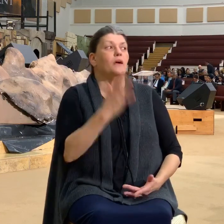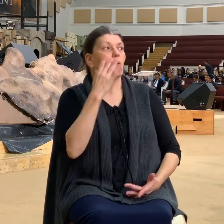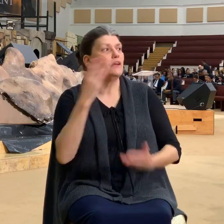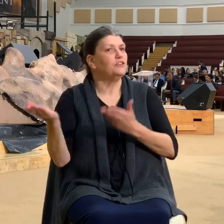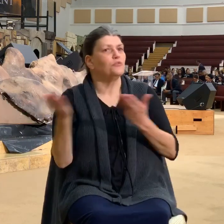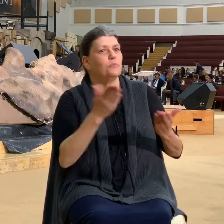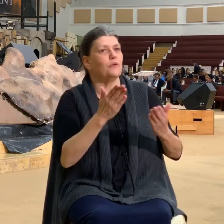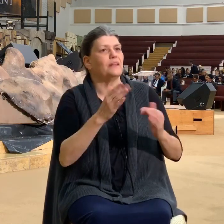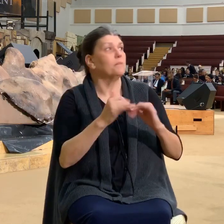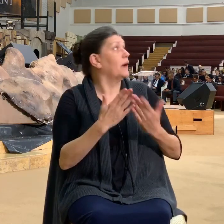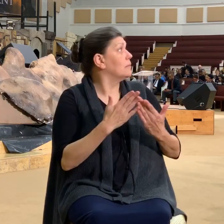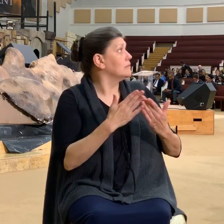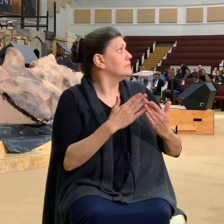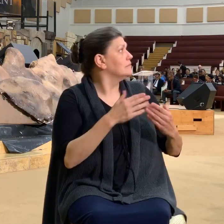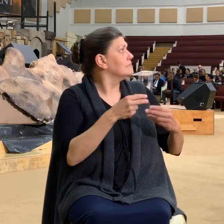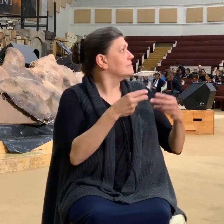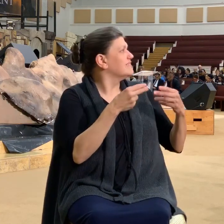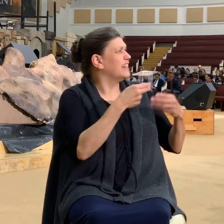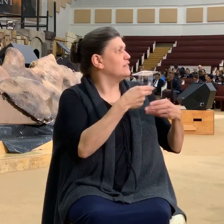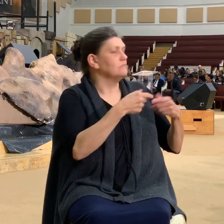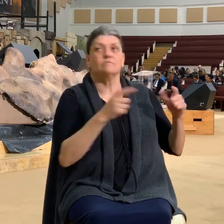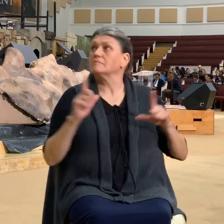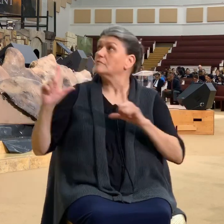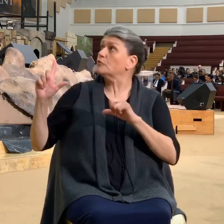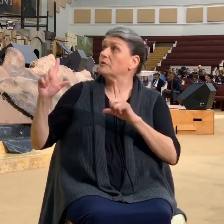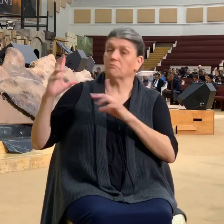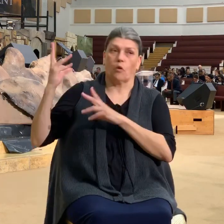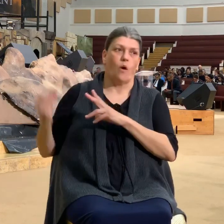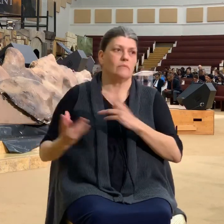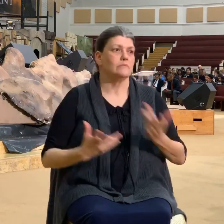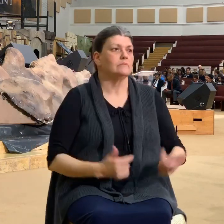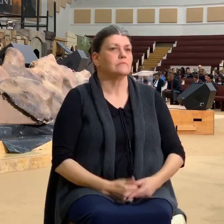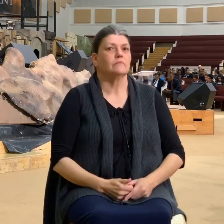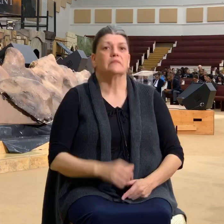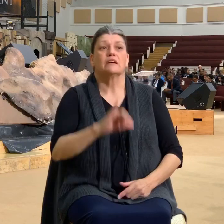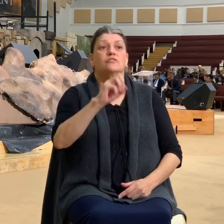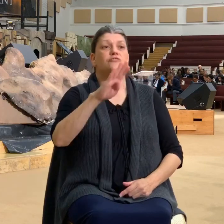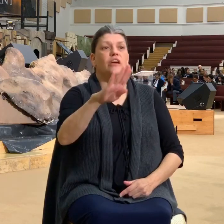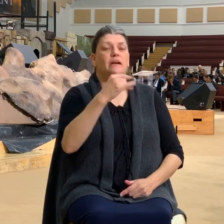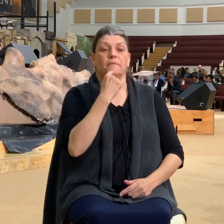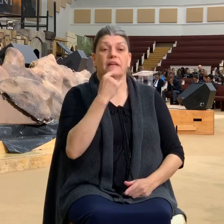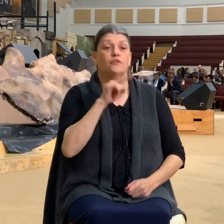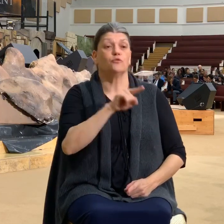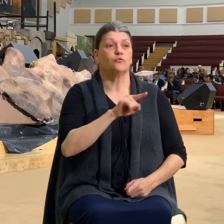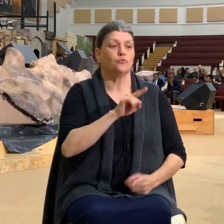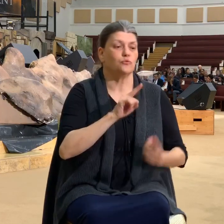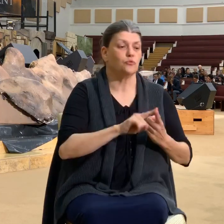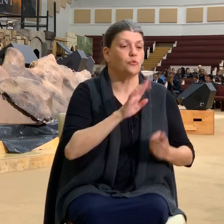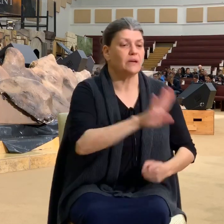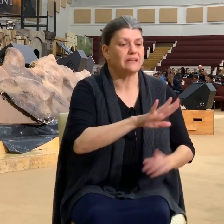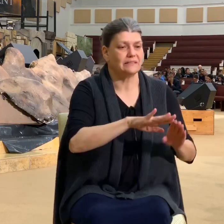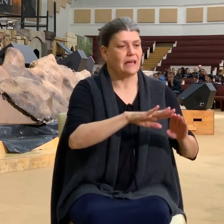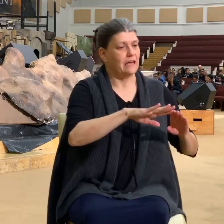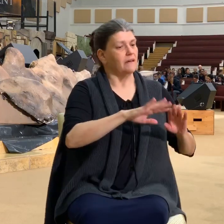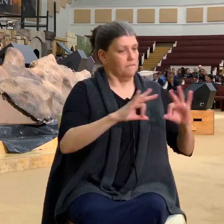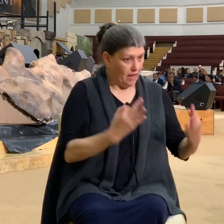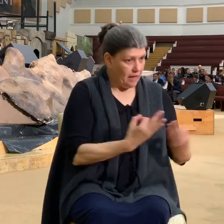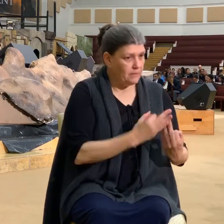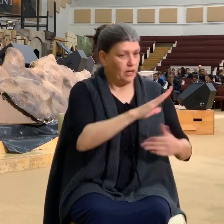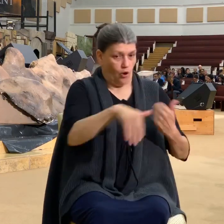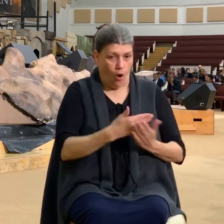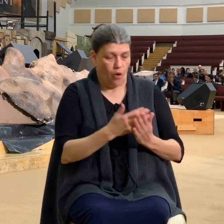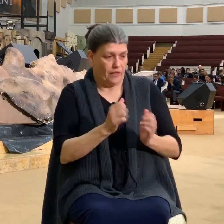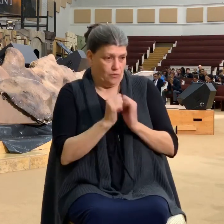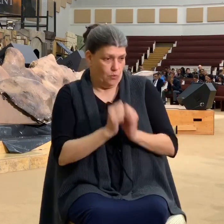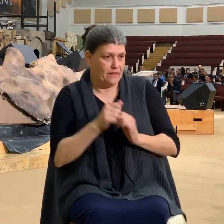church in this season. The Bible said, "Then Jacob said unto his household and to all that were with him,